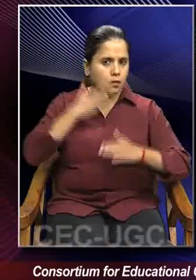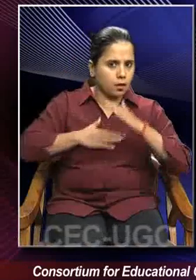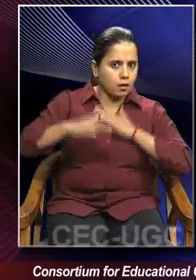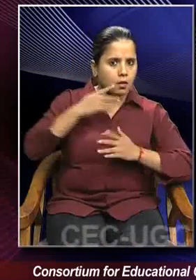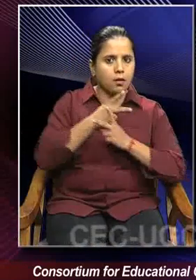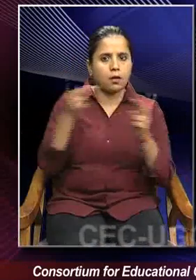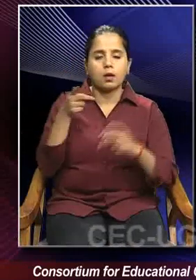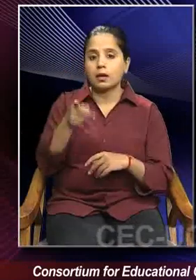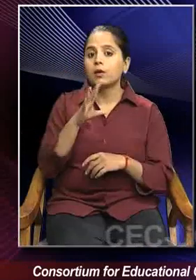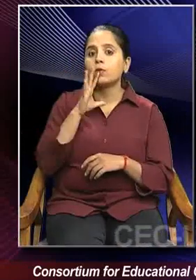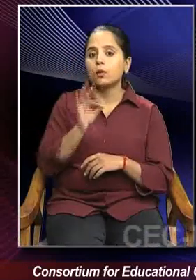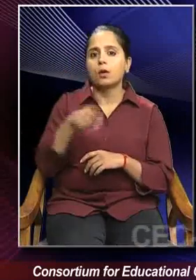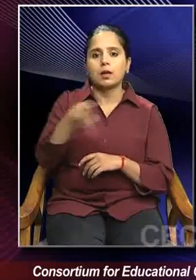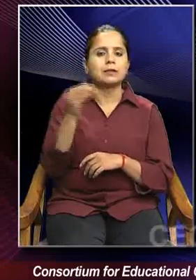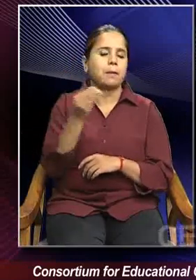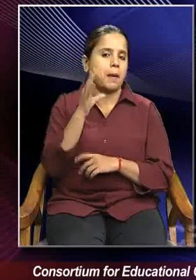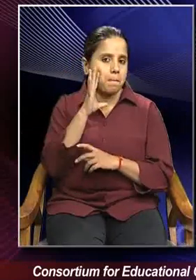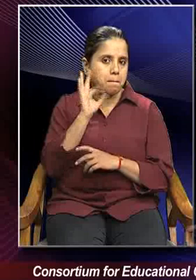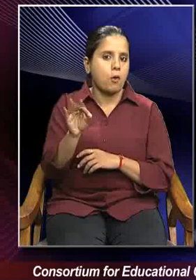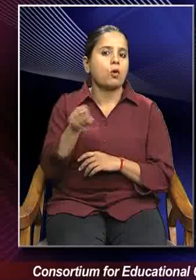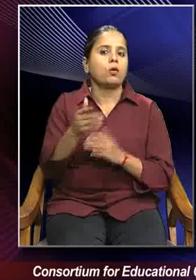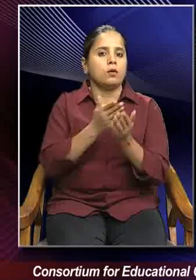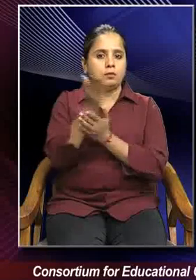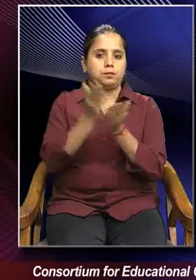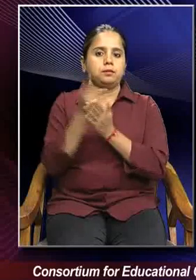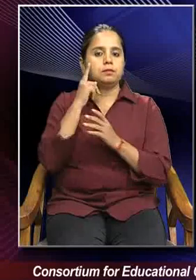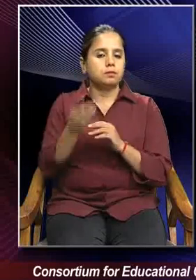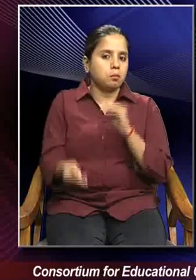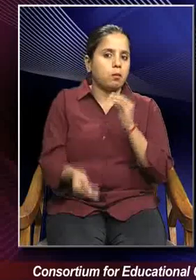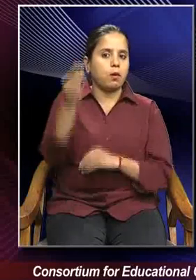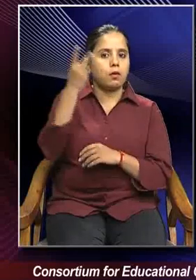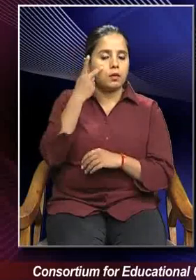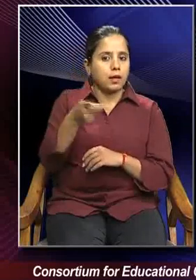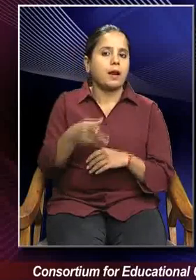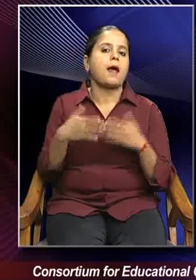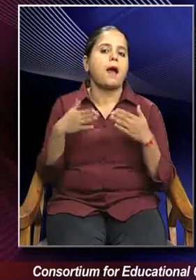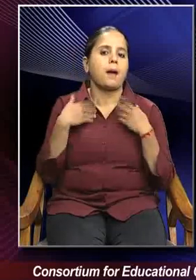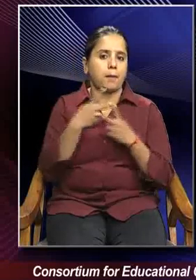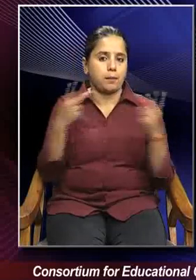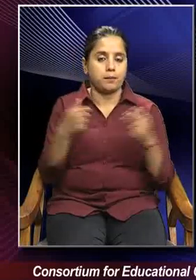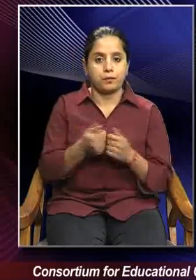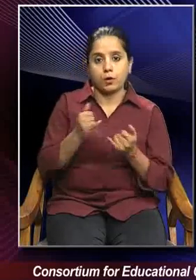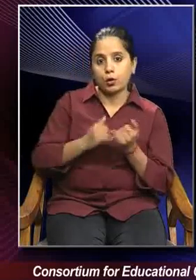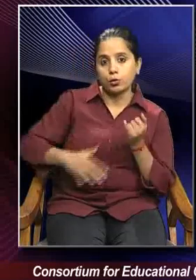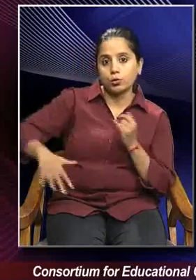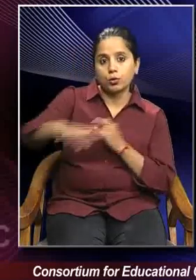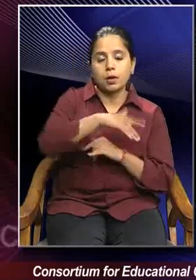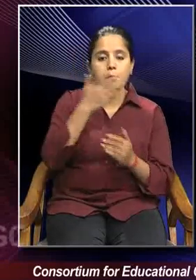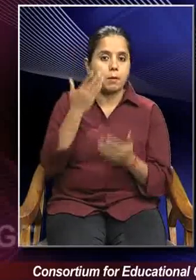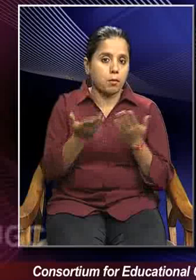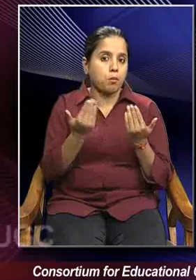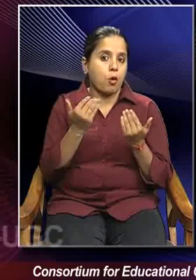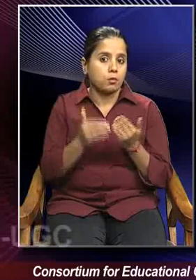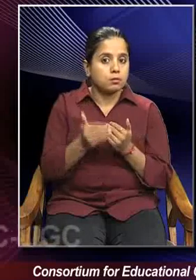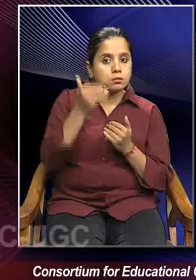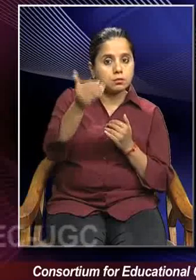are definitely some important ways to increase the happiness. So, societies may endeavor